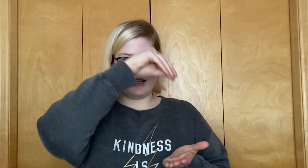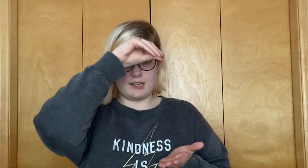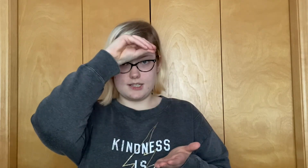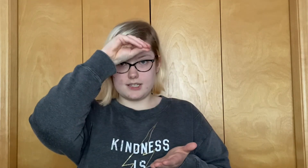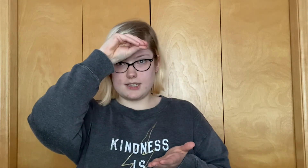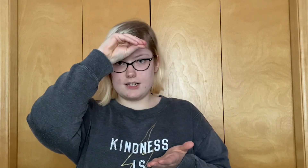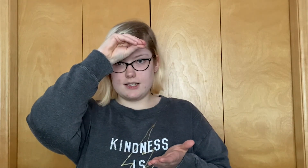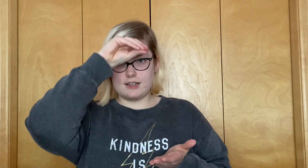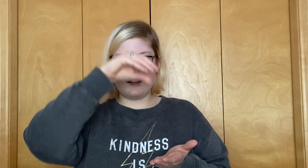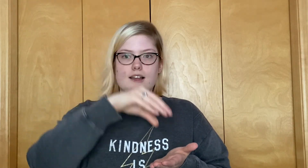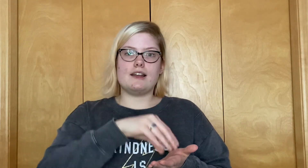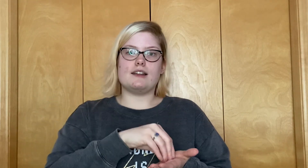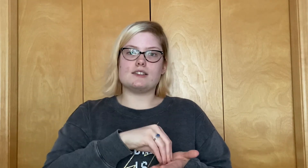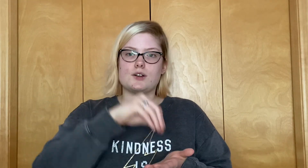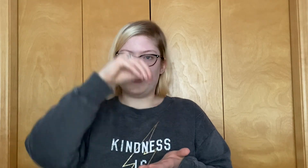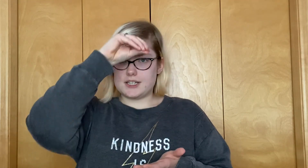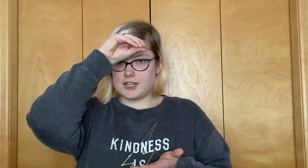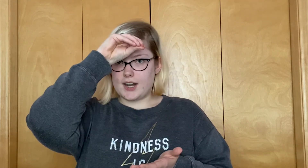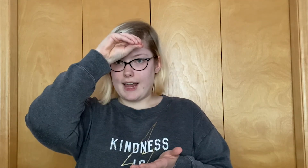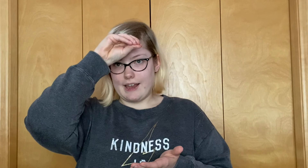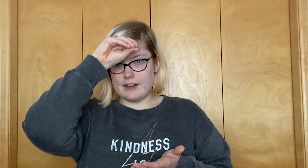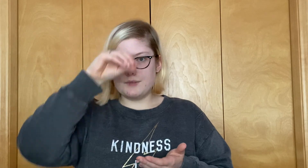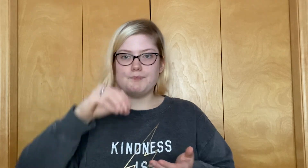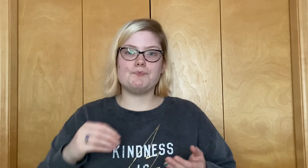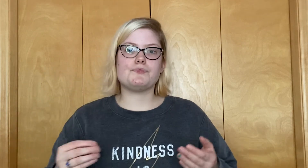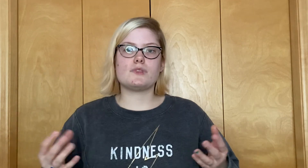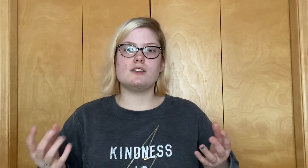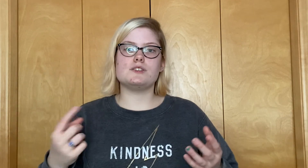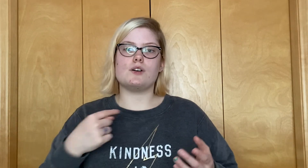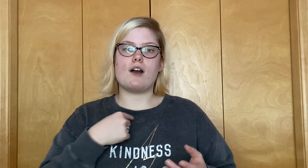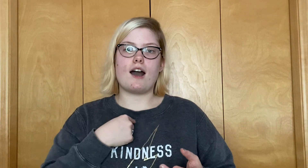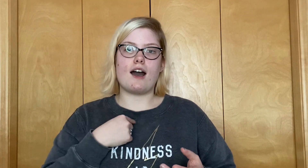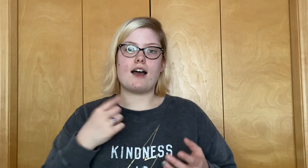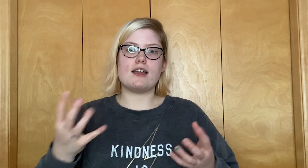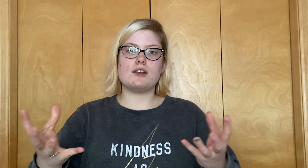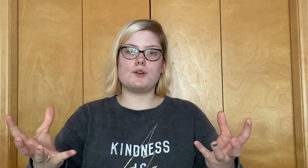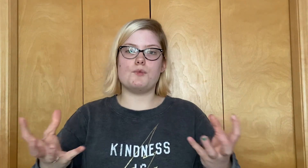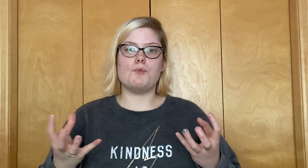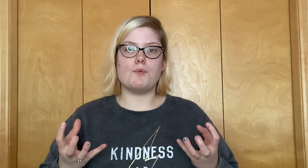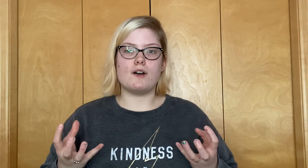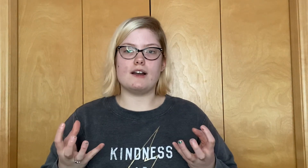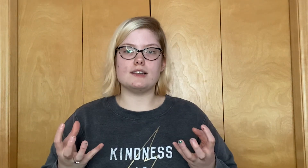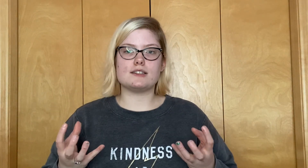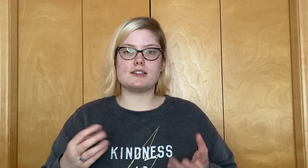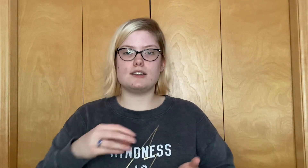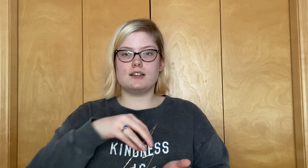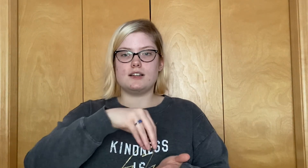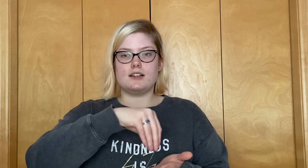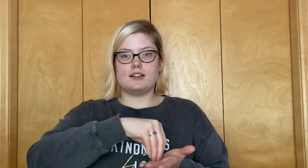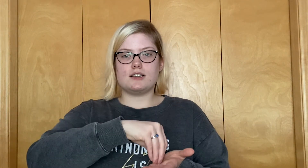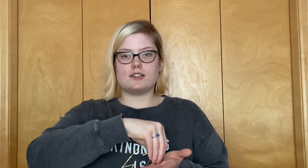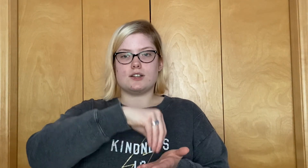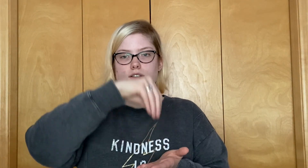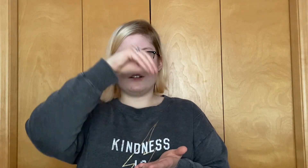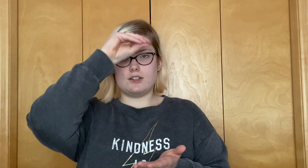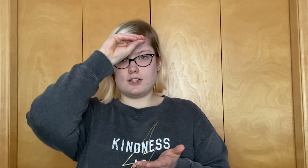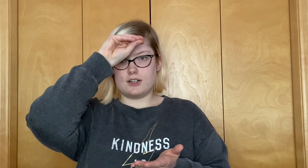this and it's going to your head. So I want to